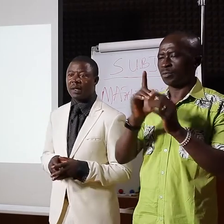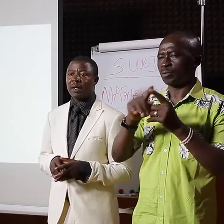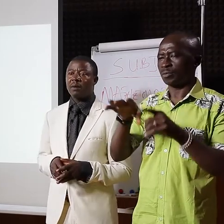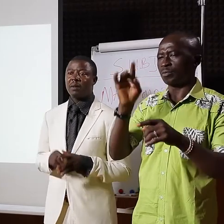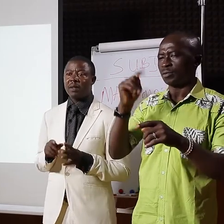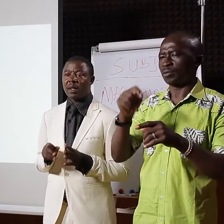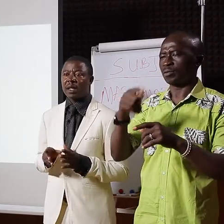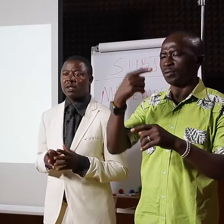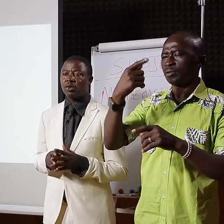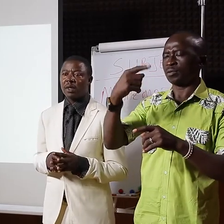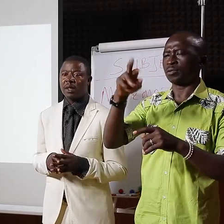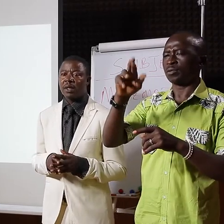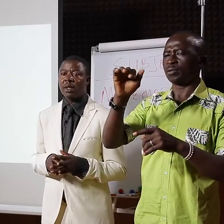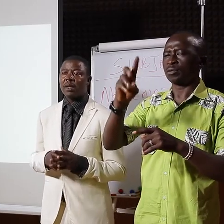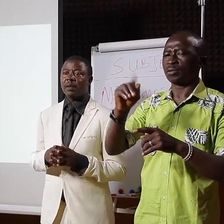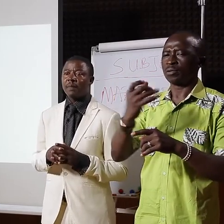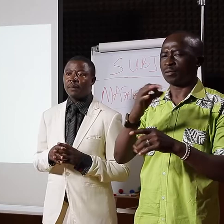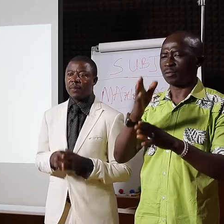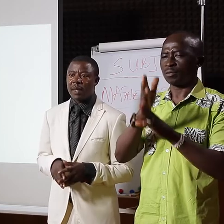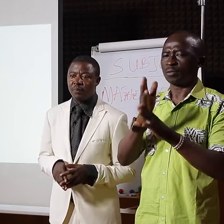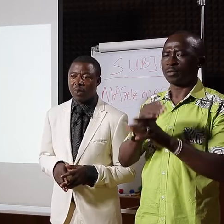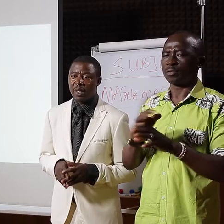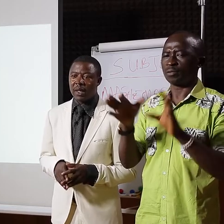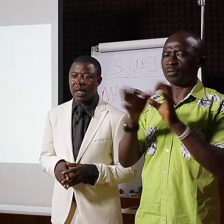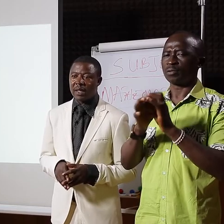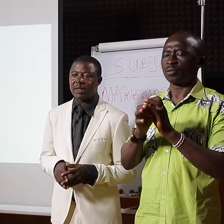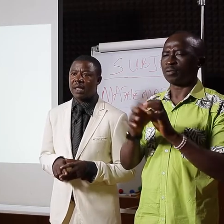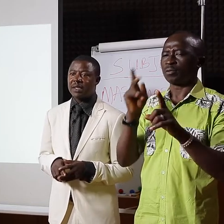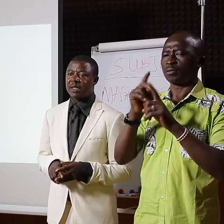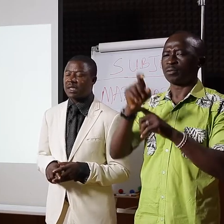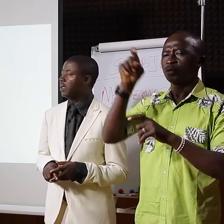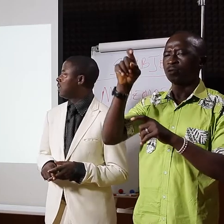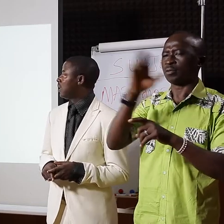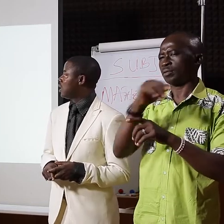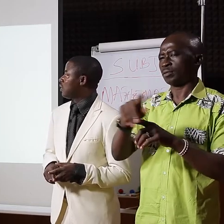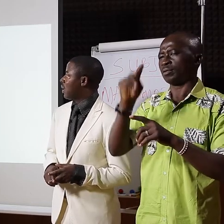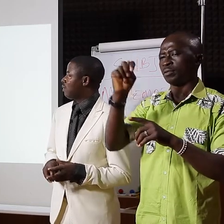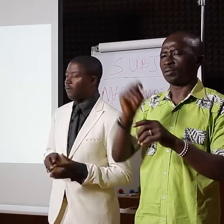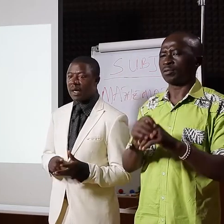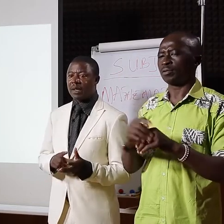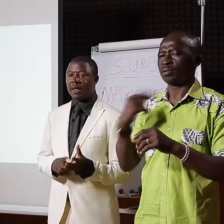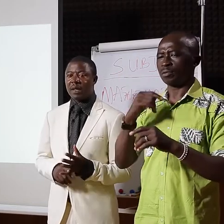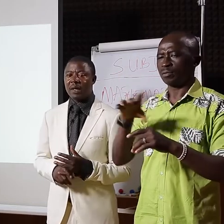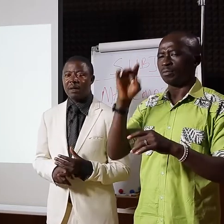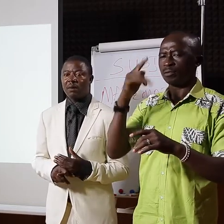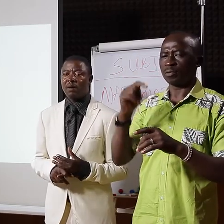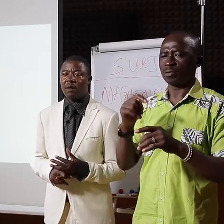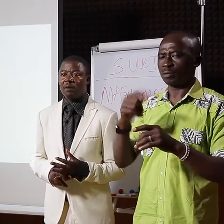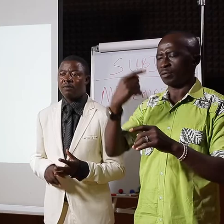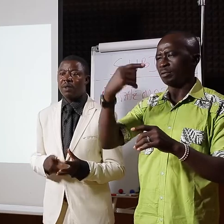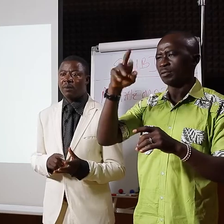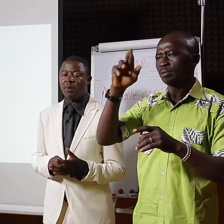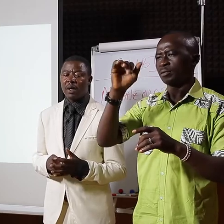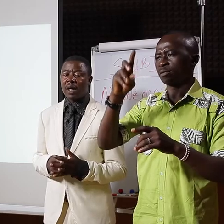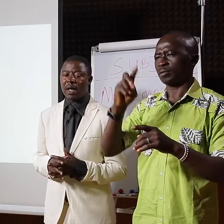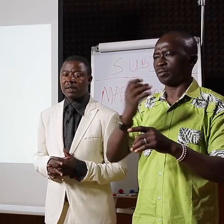the gradient of the line joining point X and T. We have to find the gradient